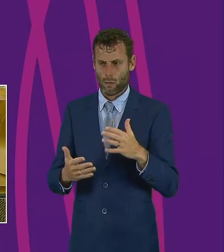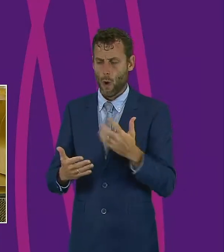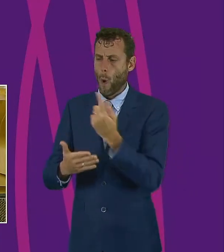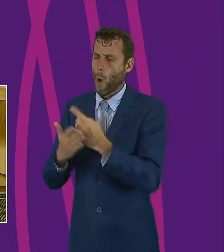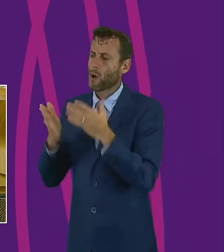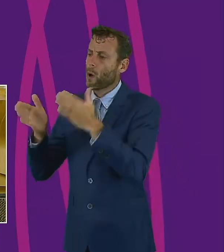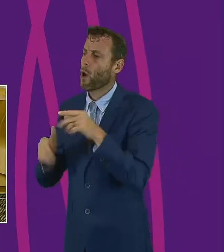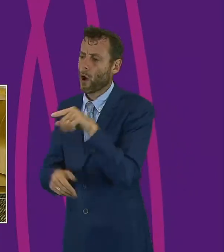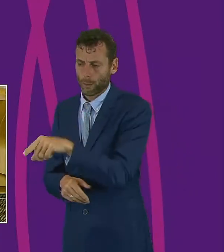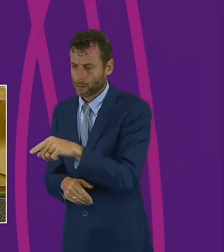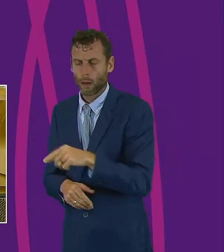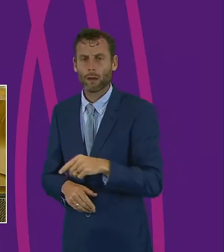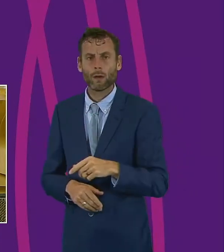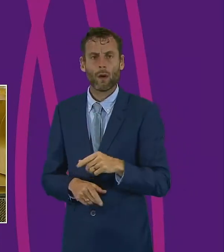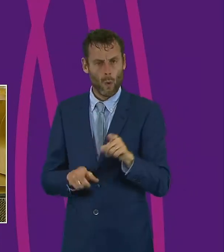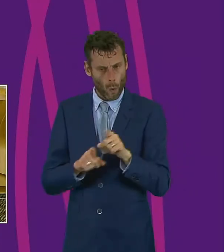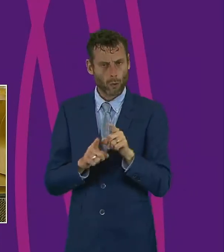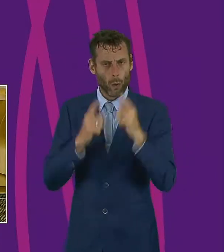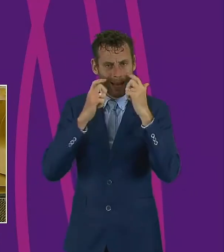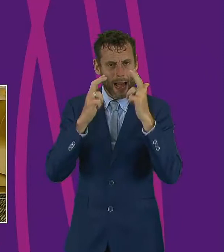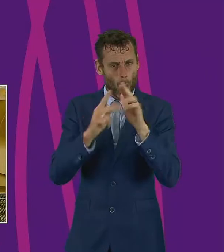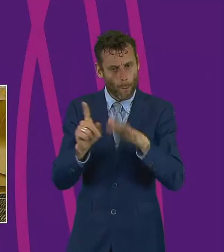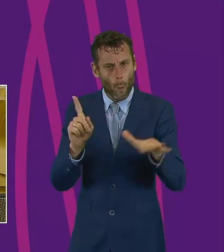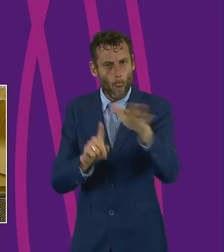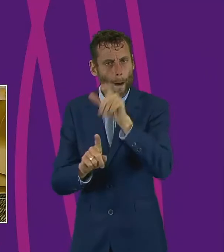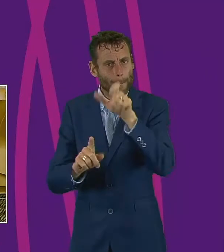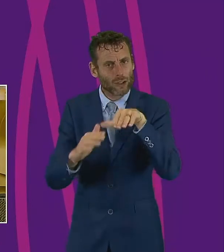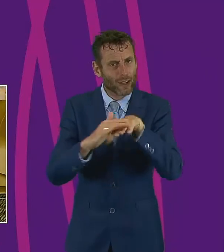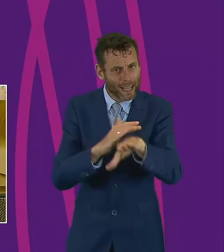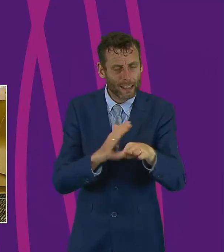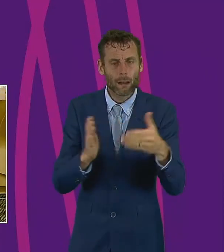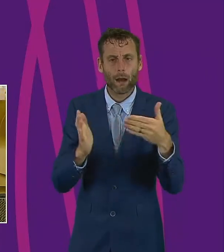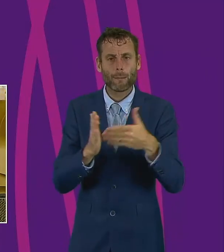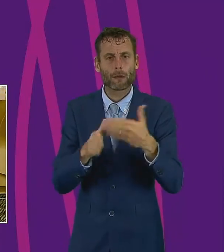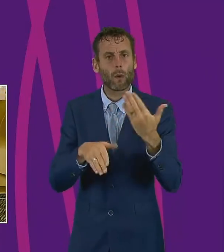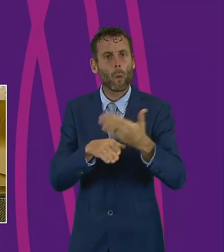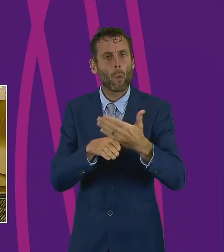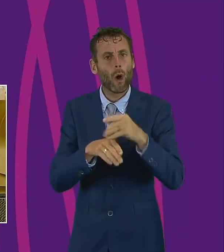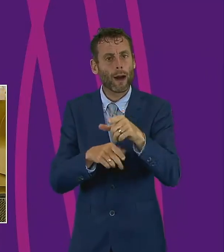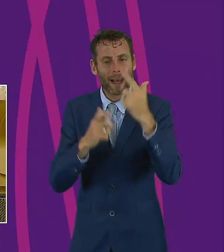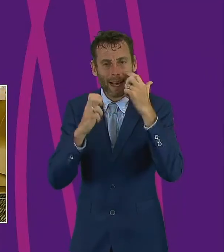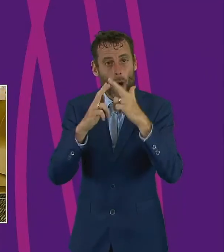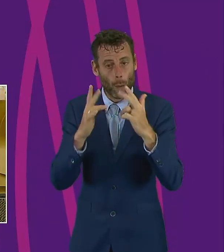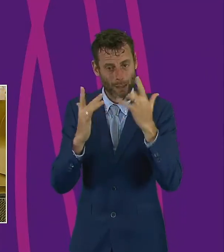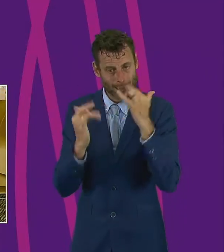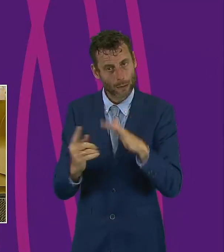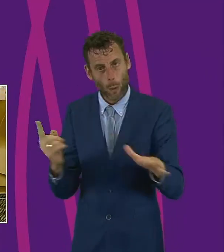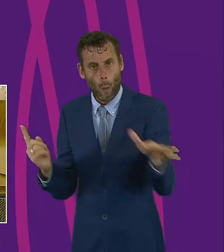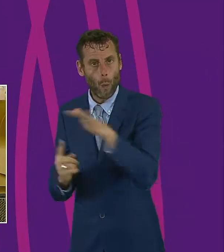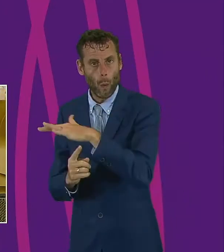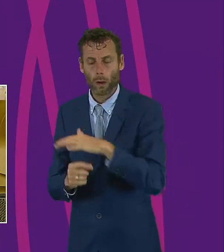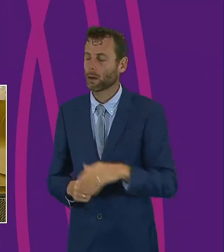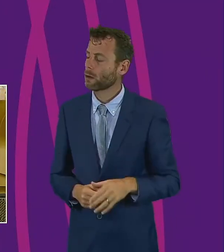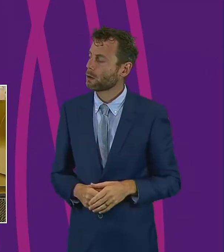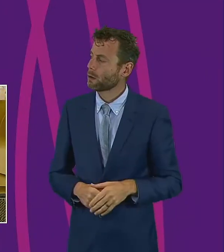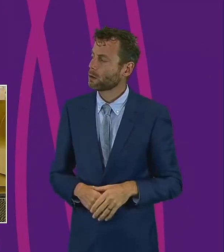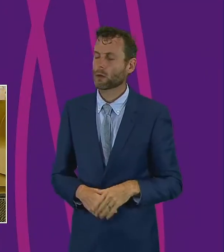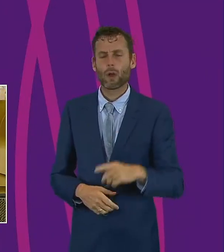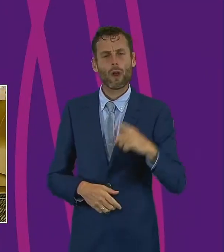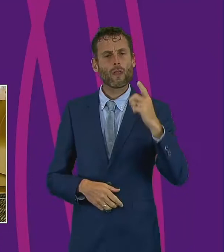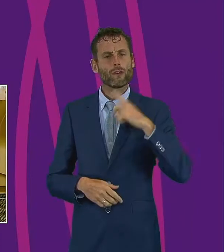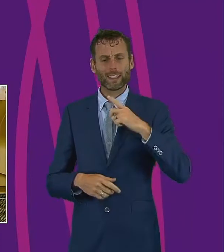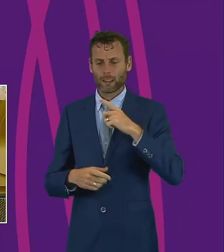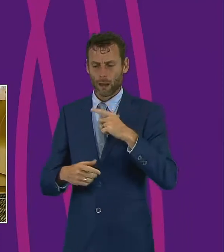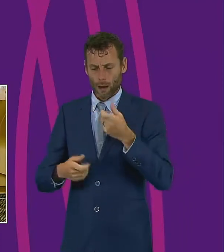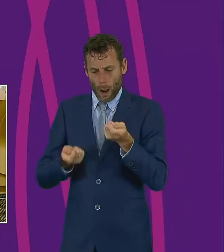staff working in care homes. The reason why the position on testing has developed, and this is not unique to Scotland, it is similar